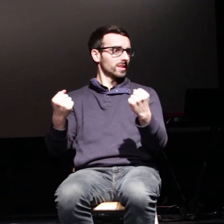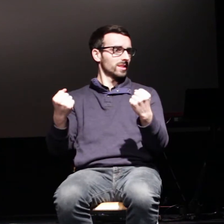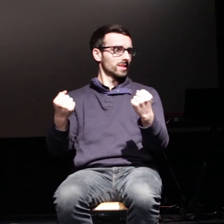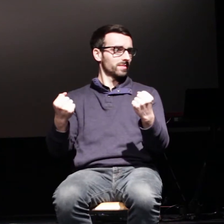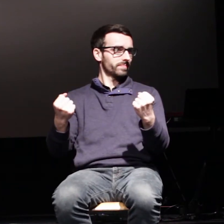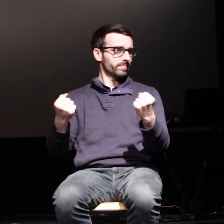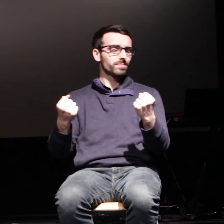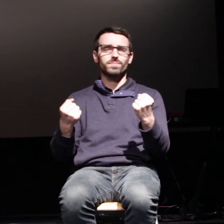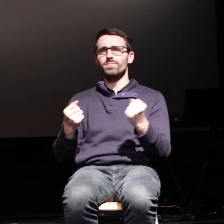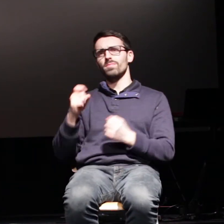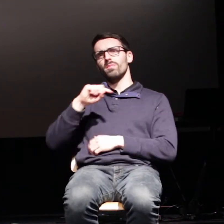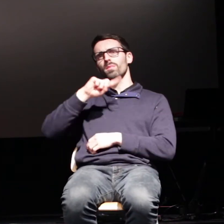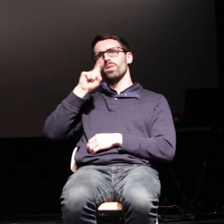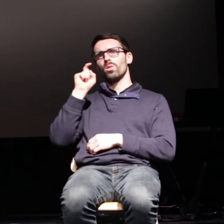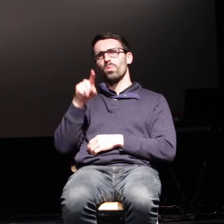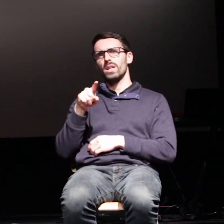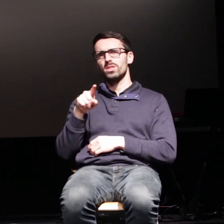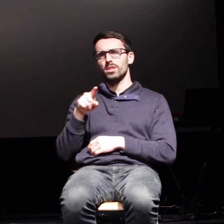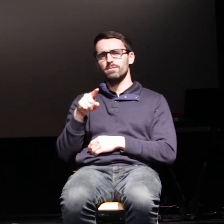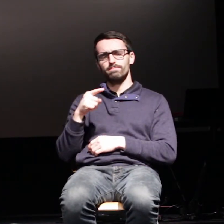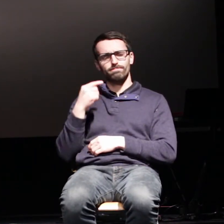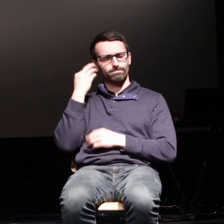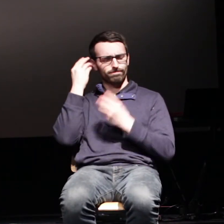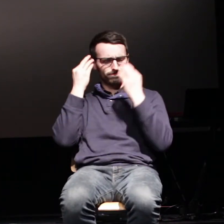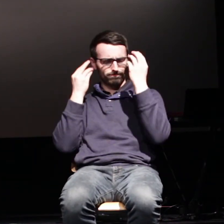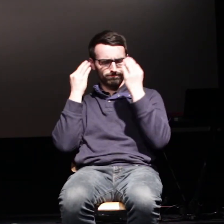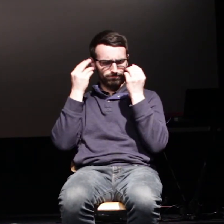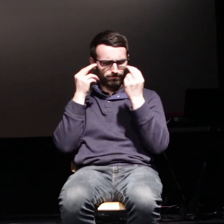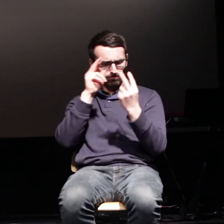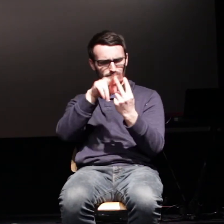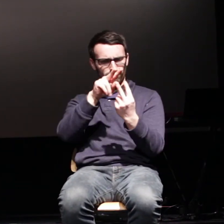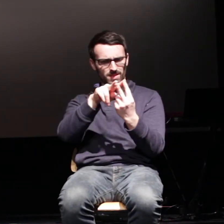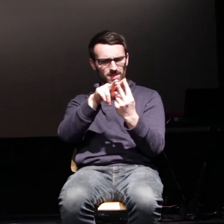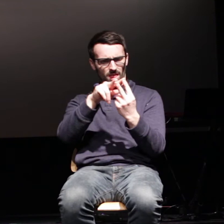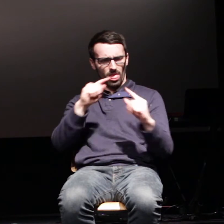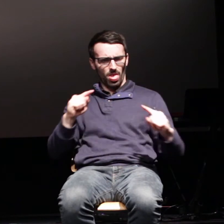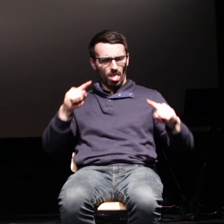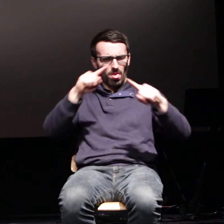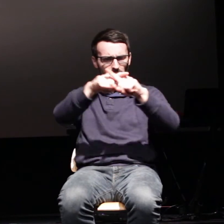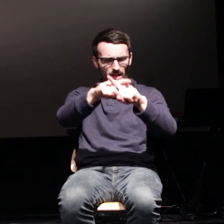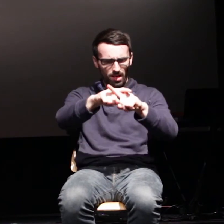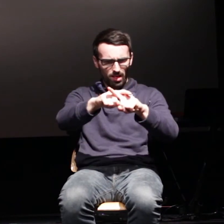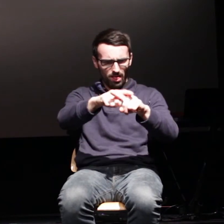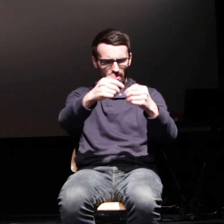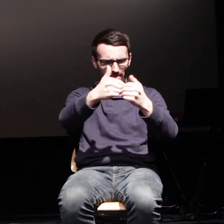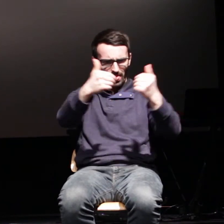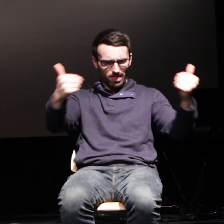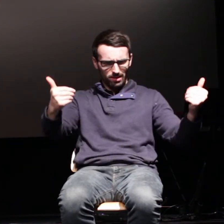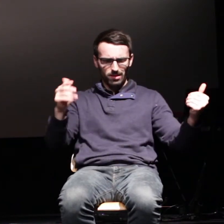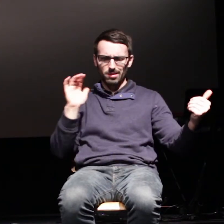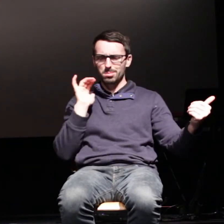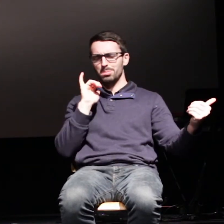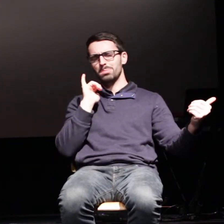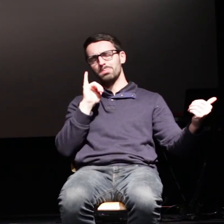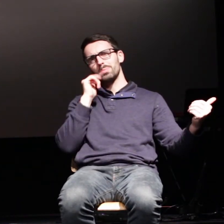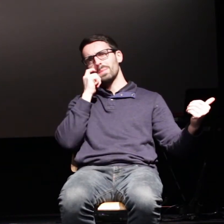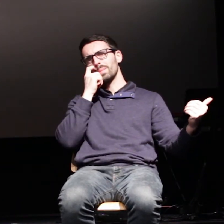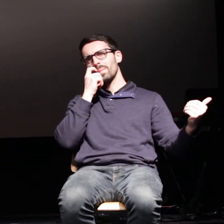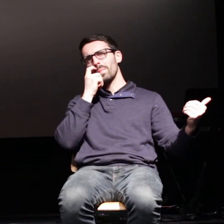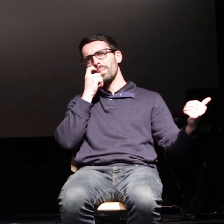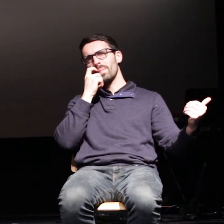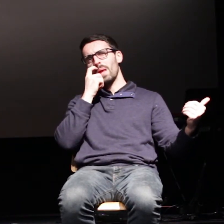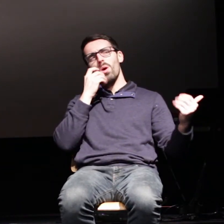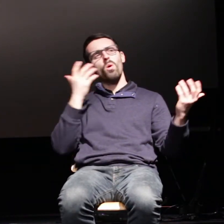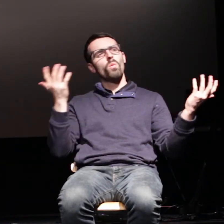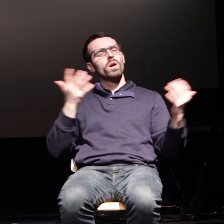See, the question that's at play here as you think about these two characters and the way they're juxtaposition is this question, what qualifies you for a